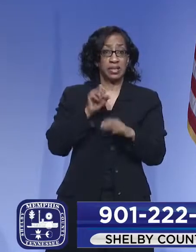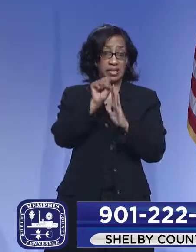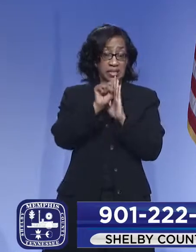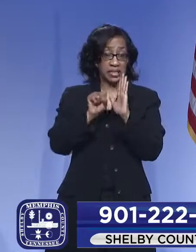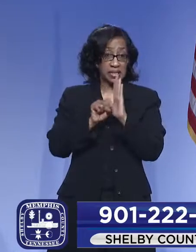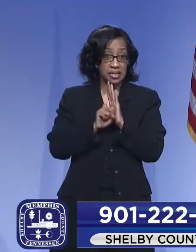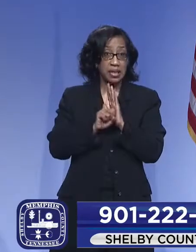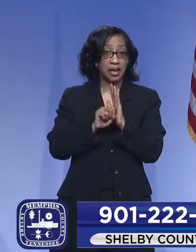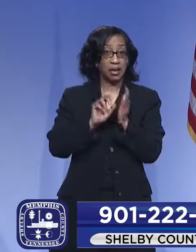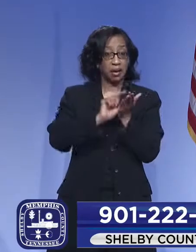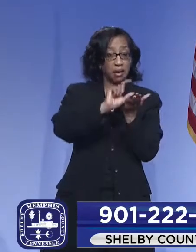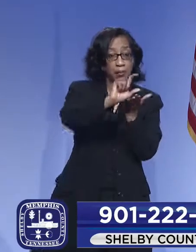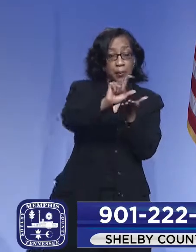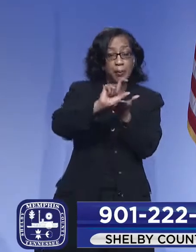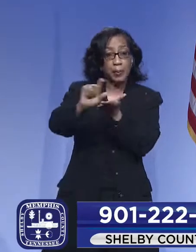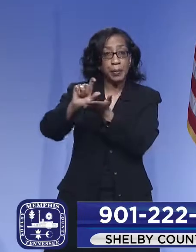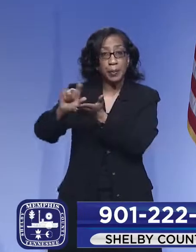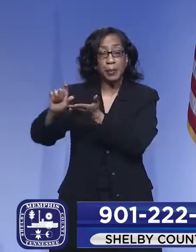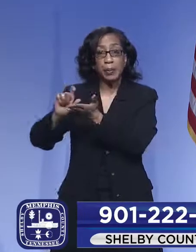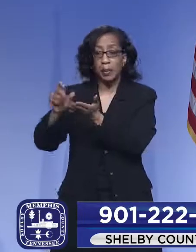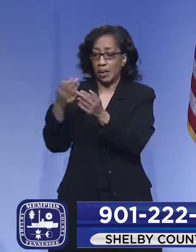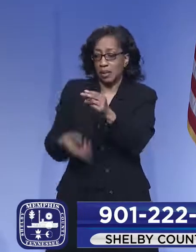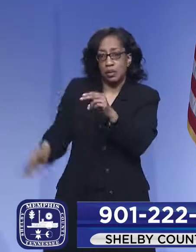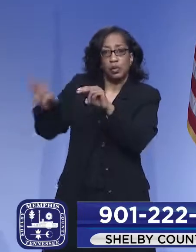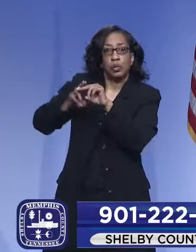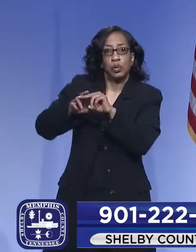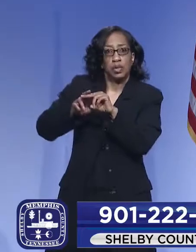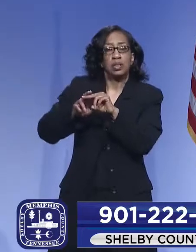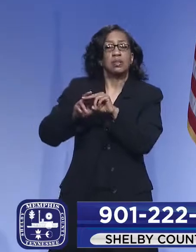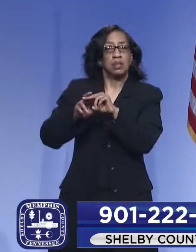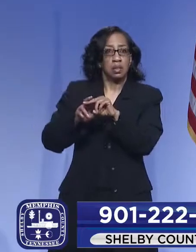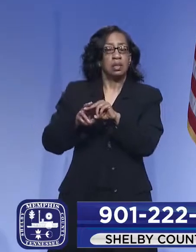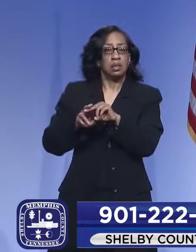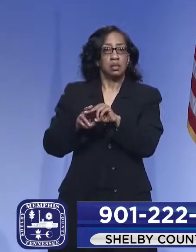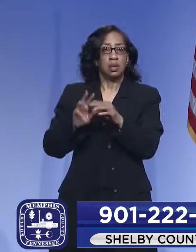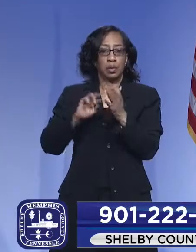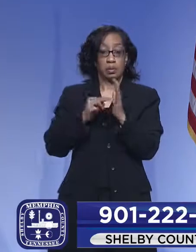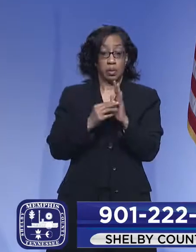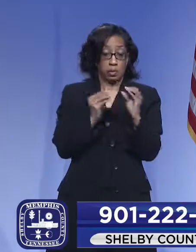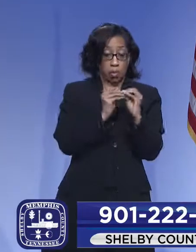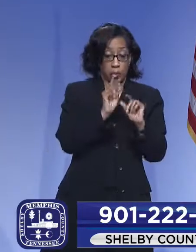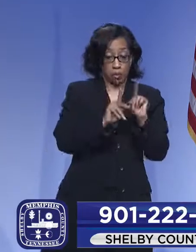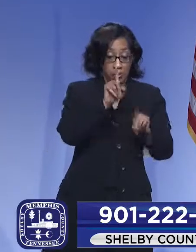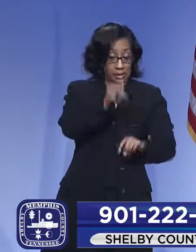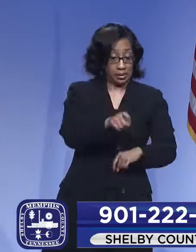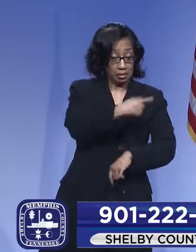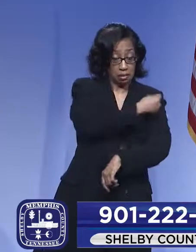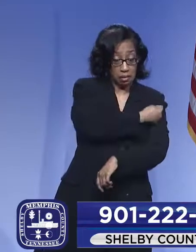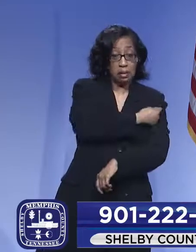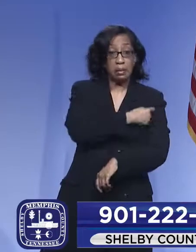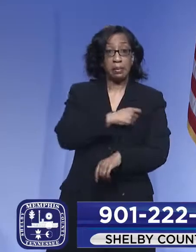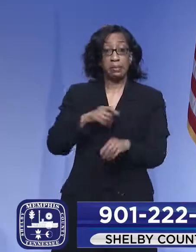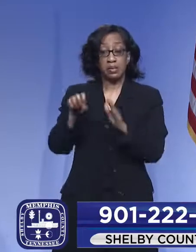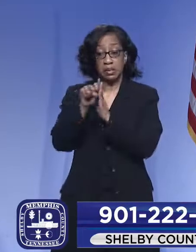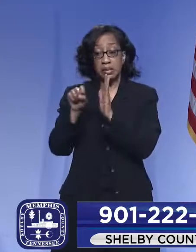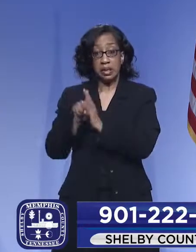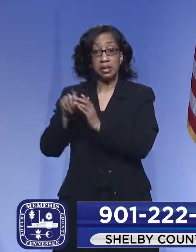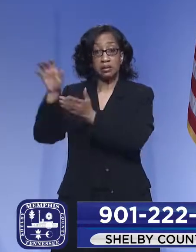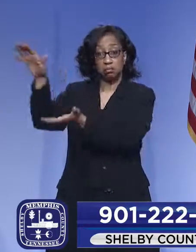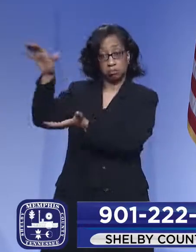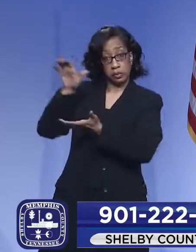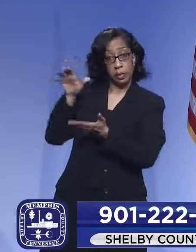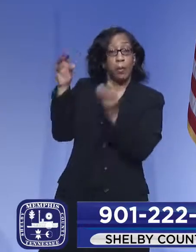indicates that there's a supply coming to meet that demand. So we're grateful for all of